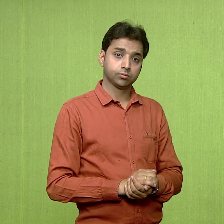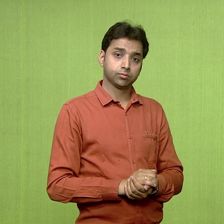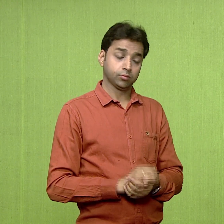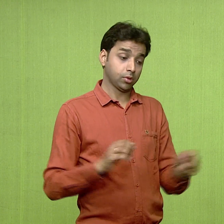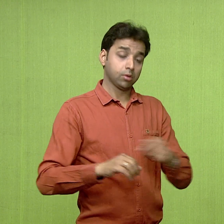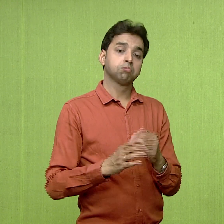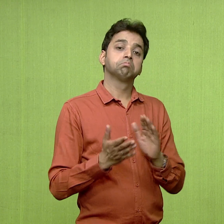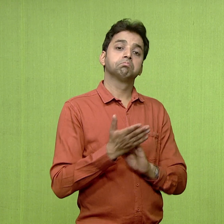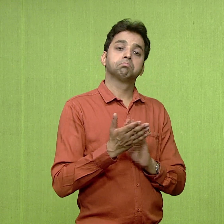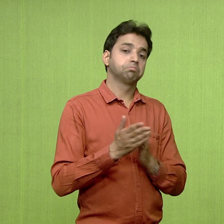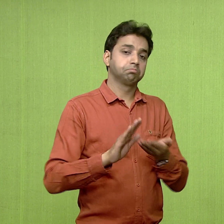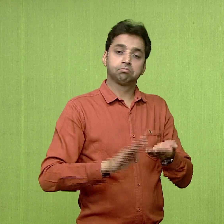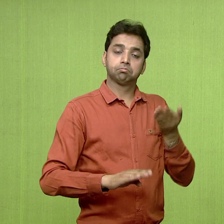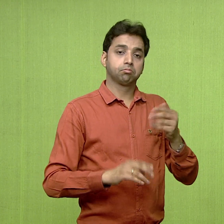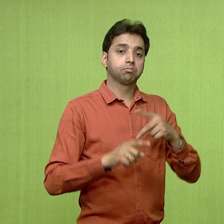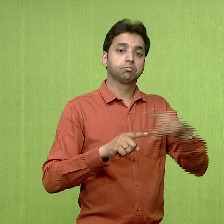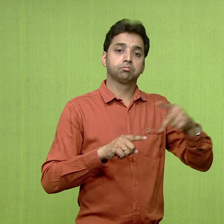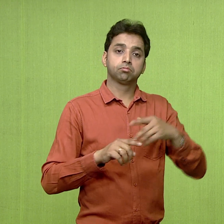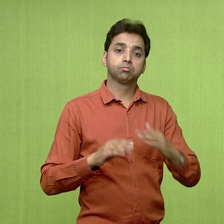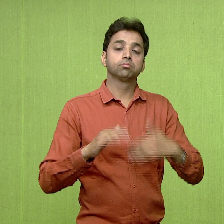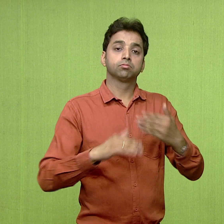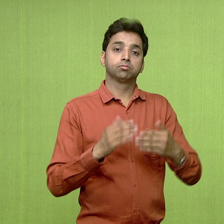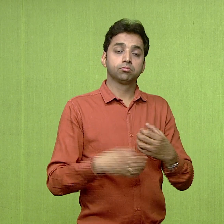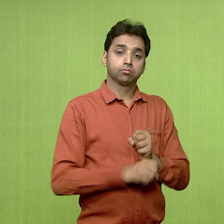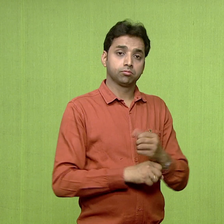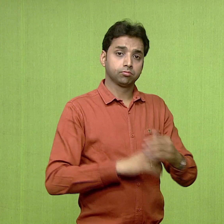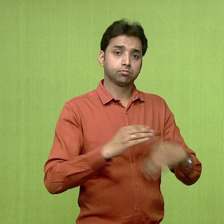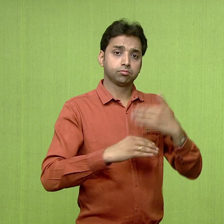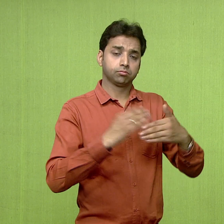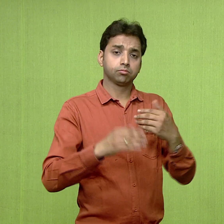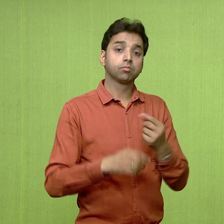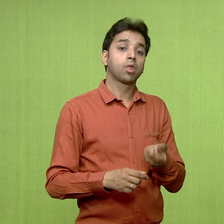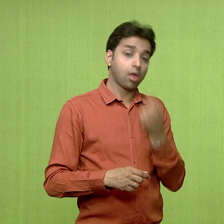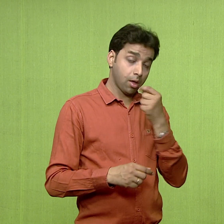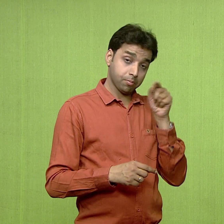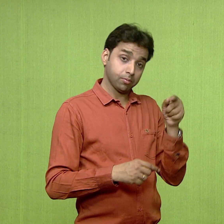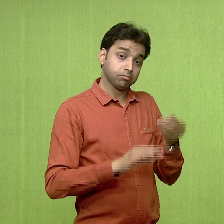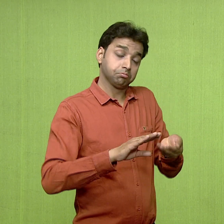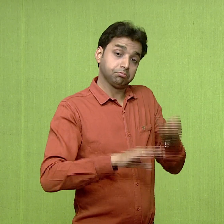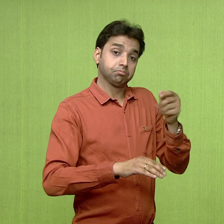great progress was made in the field of medicine also.